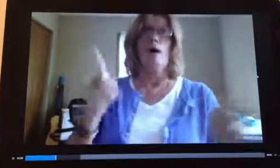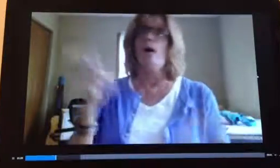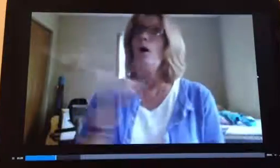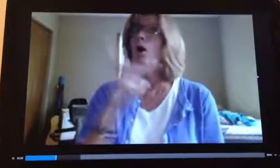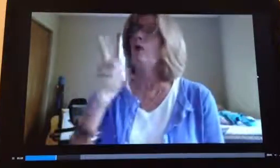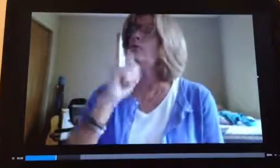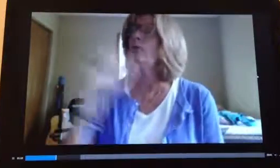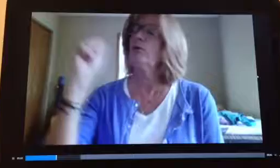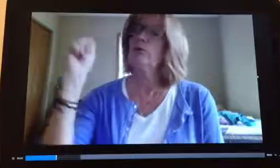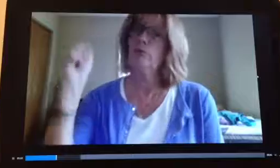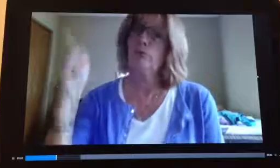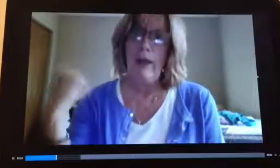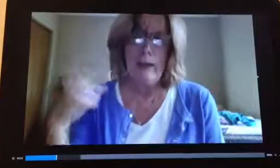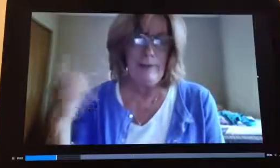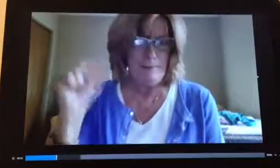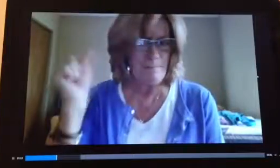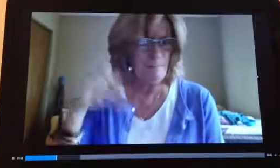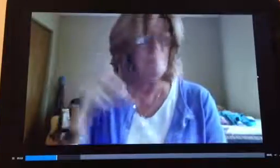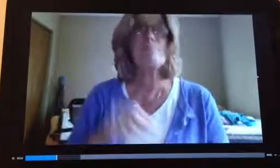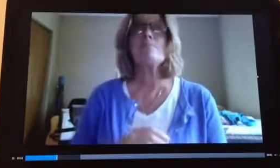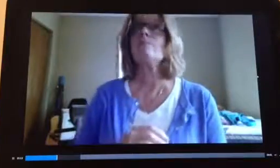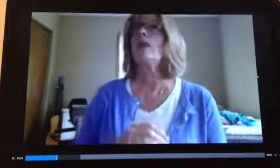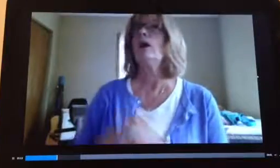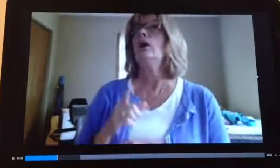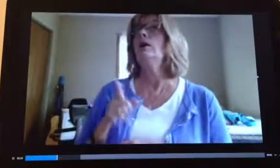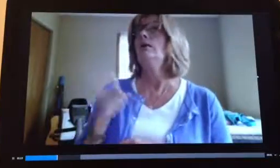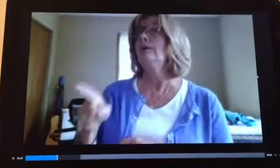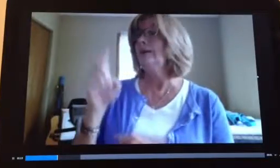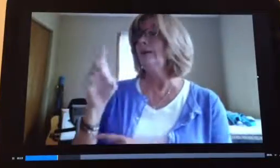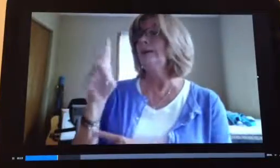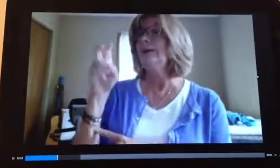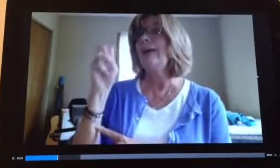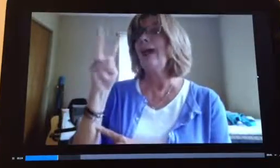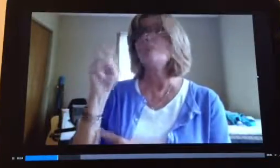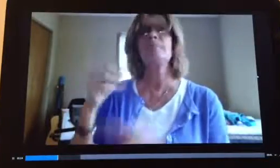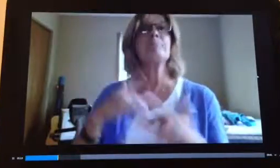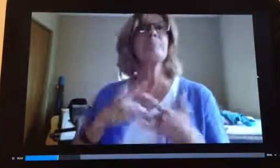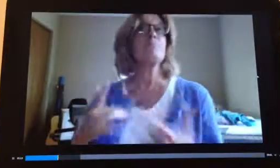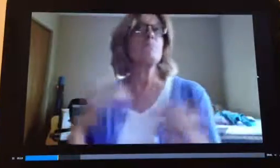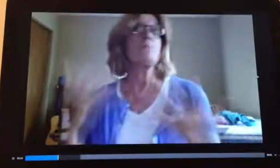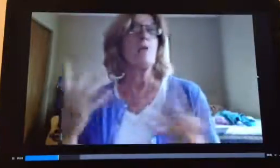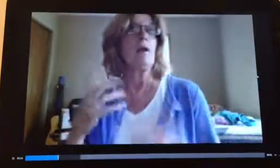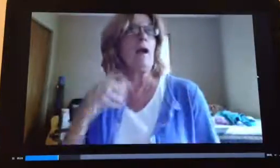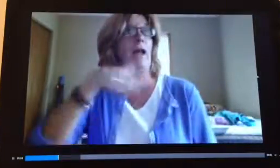we grew up together, and we were always doing crazy stuff. Like, it was so much fun.